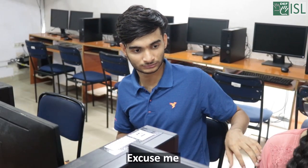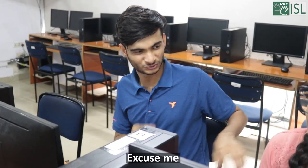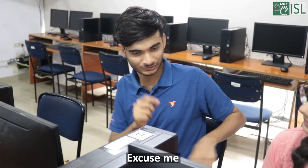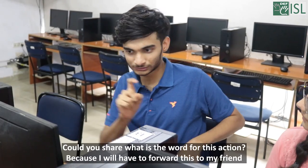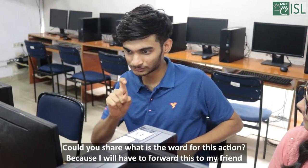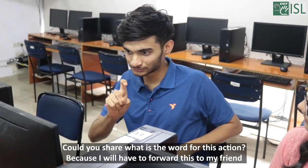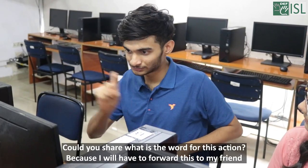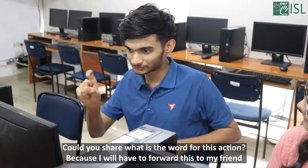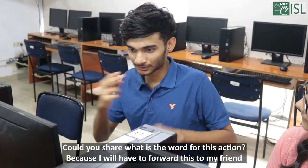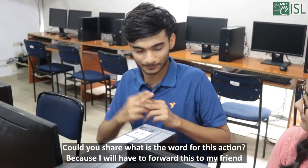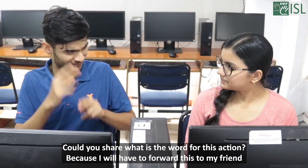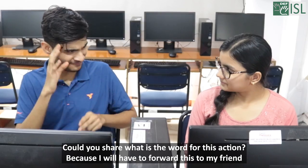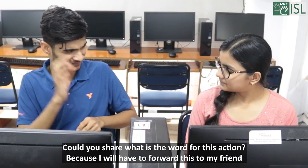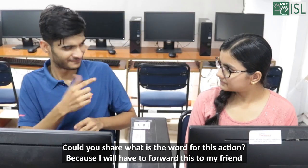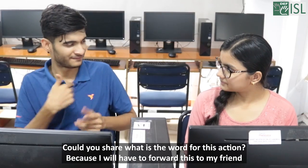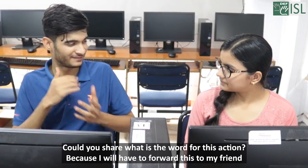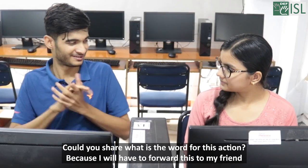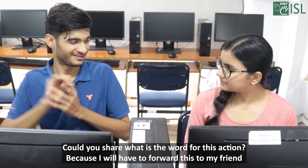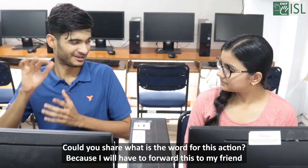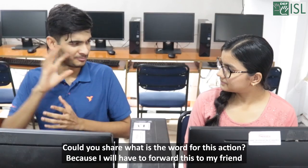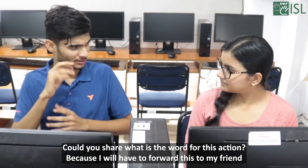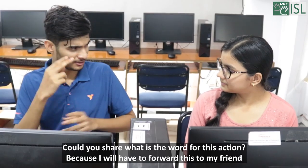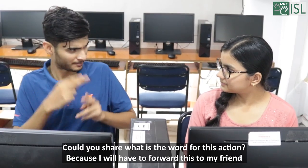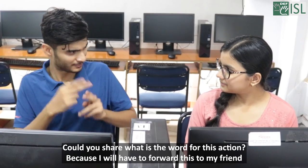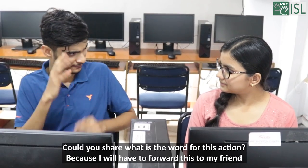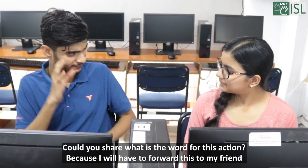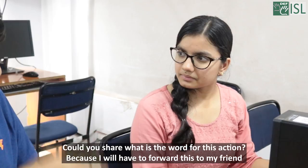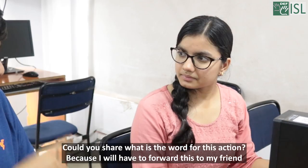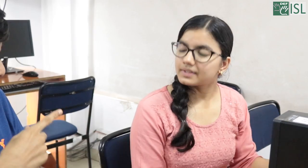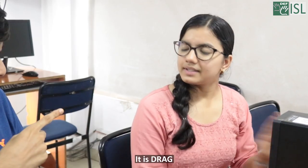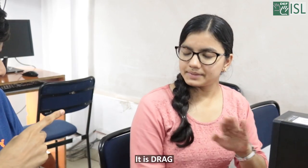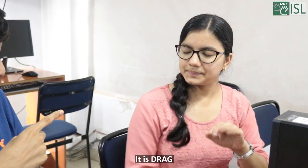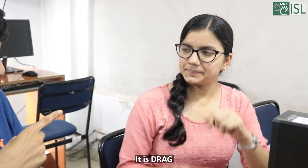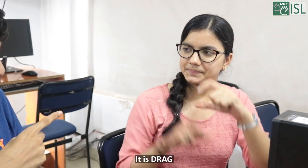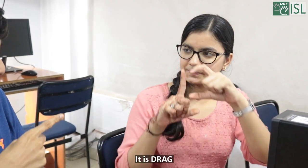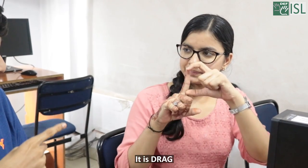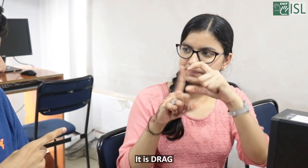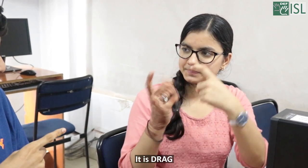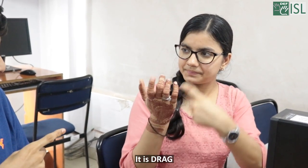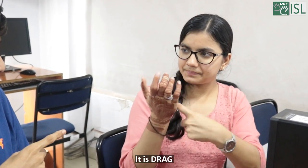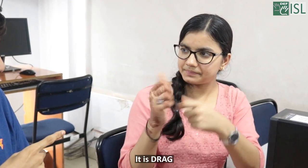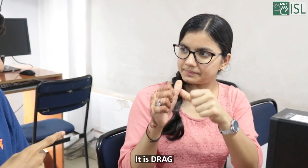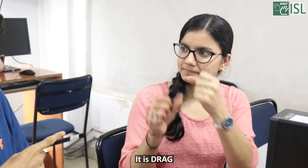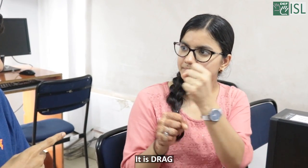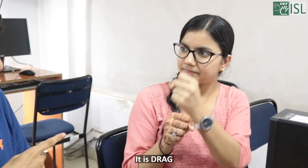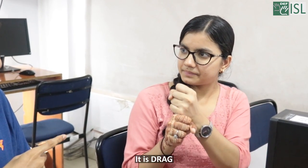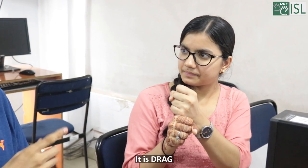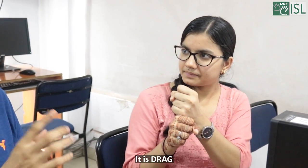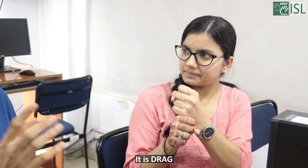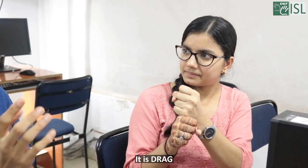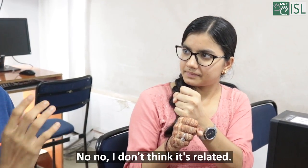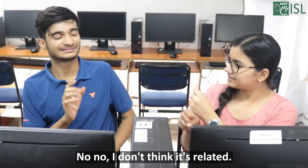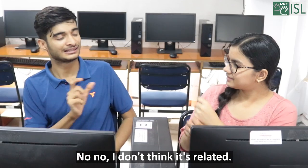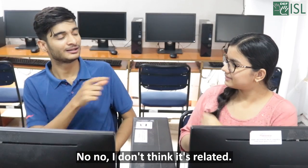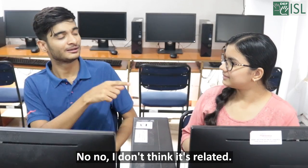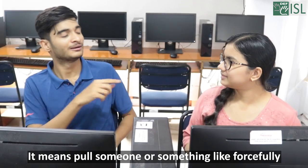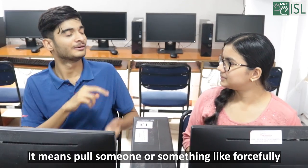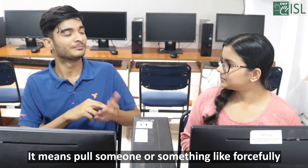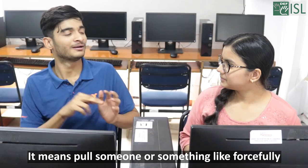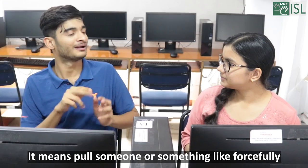Excuse me, could you share what is the word for this action? Because I have to forward it to my friend. It is DRAG. No, no, I don't think it's related. It